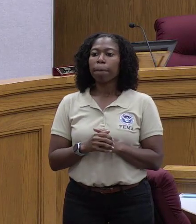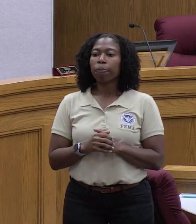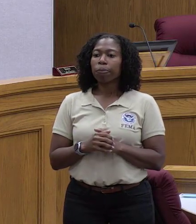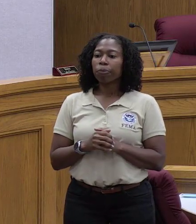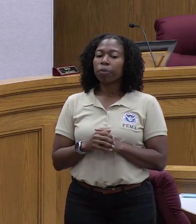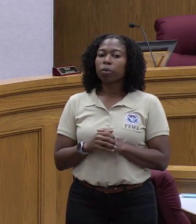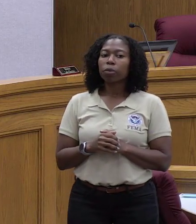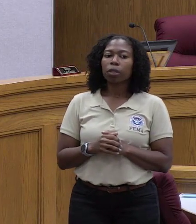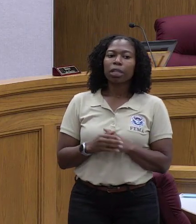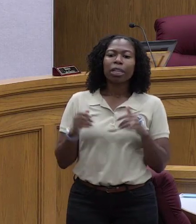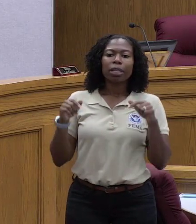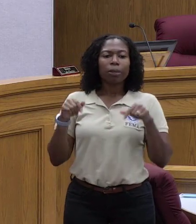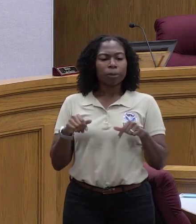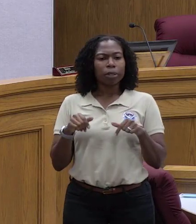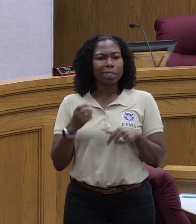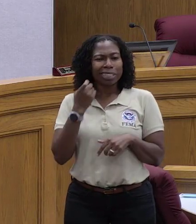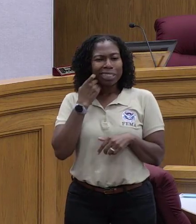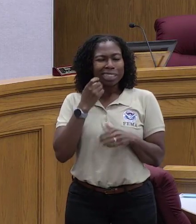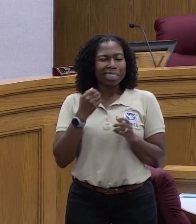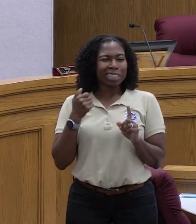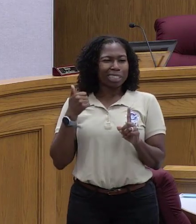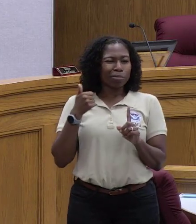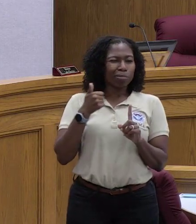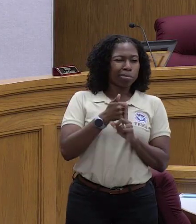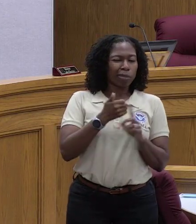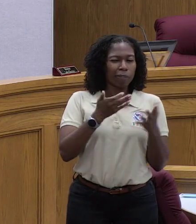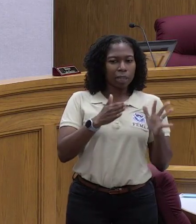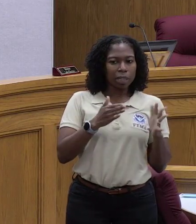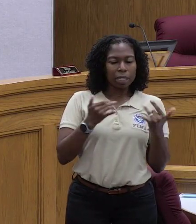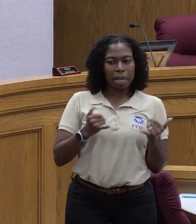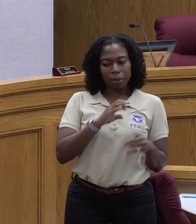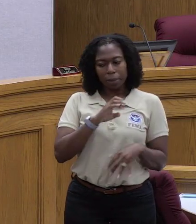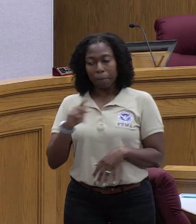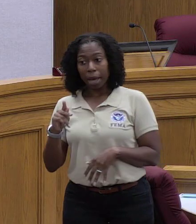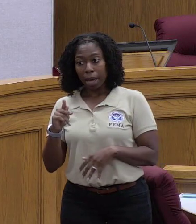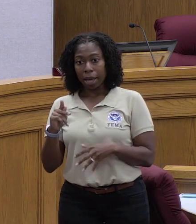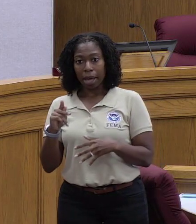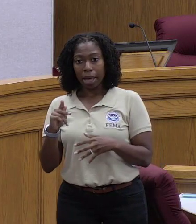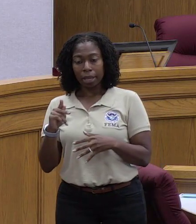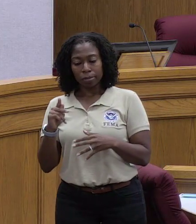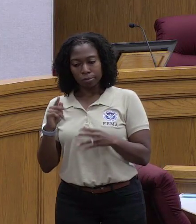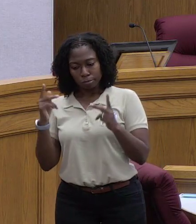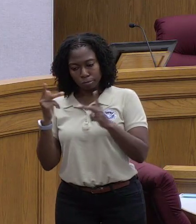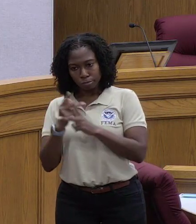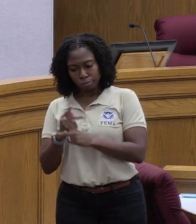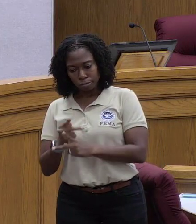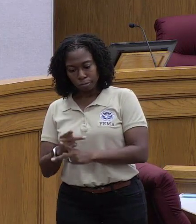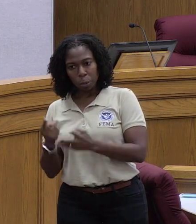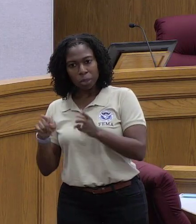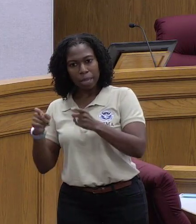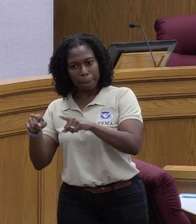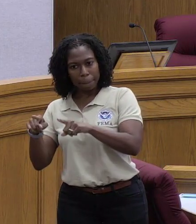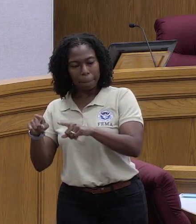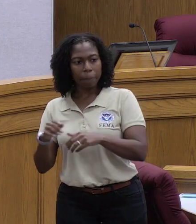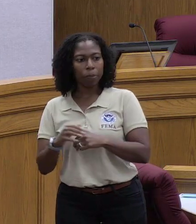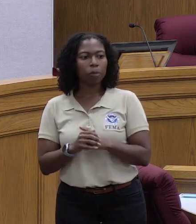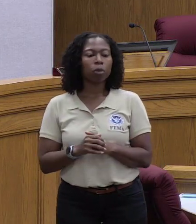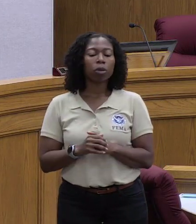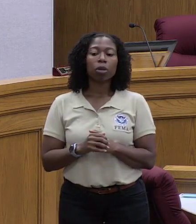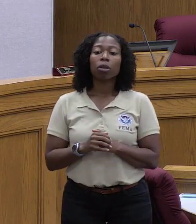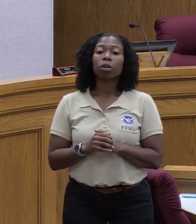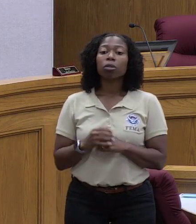hurricane passed through, and he came back today really just on a fact-finding tour. We were able to speak with him, I along